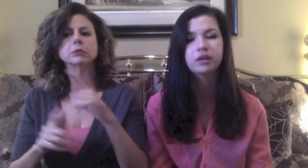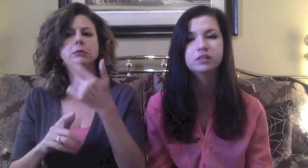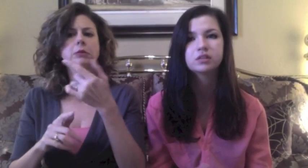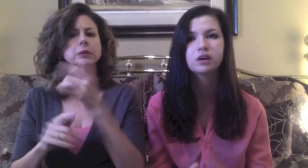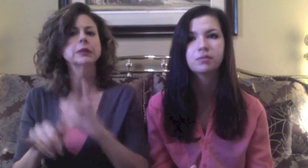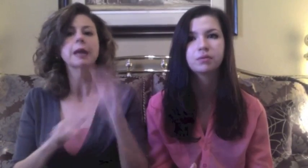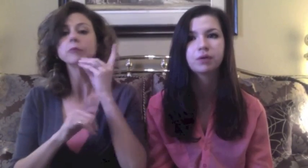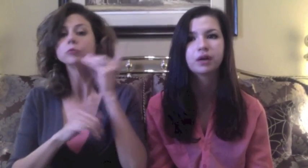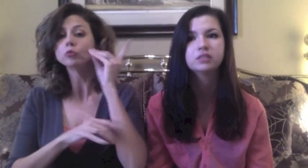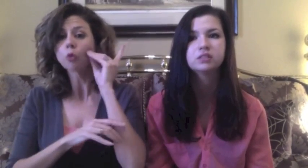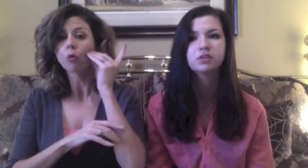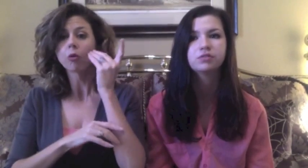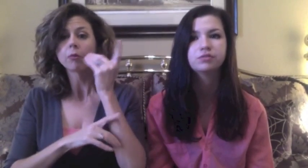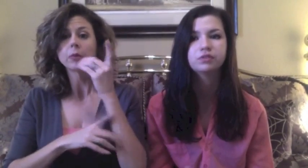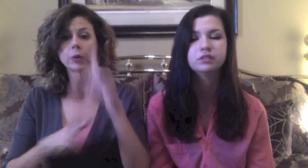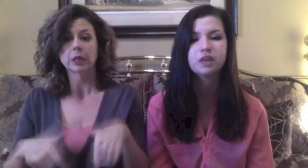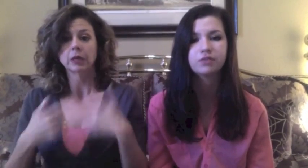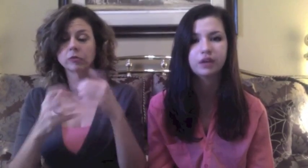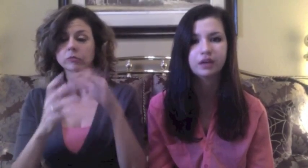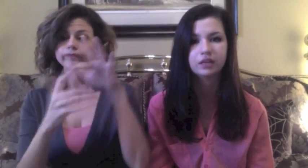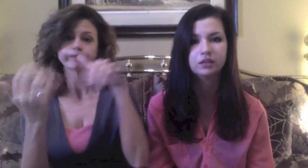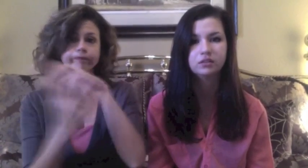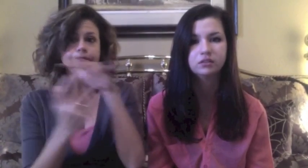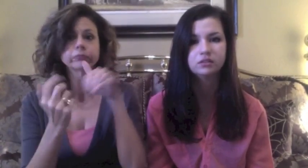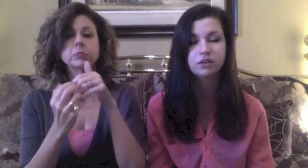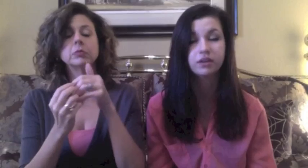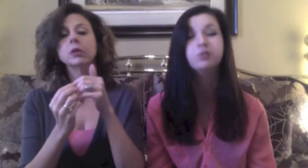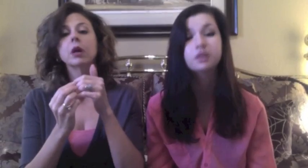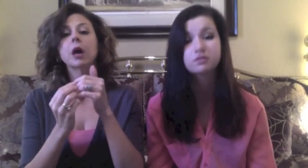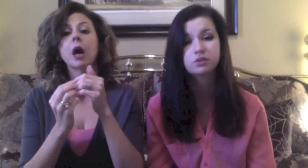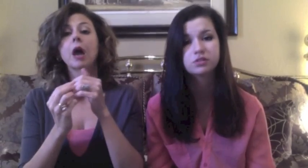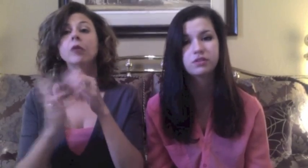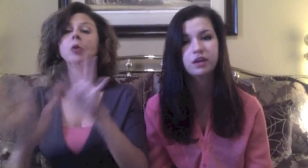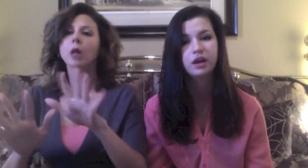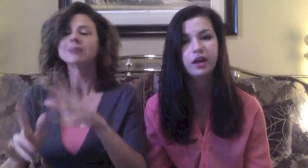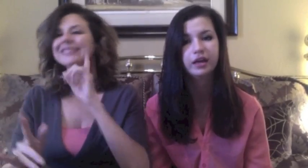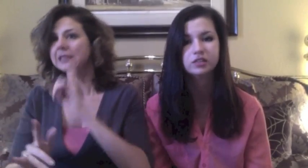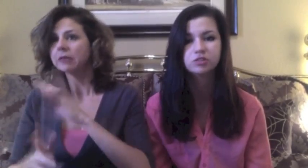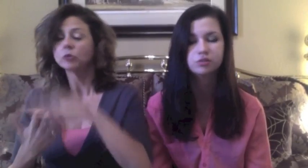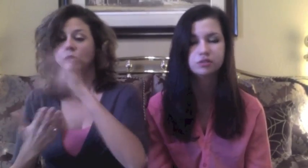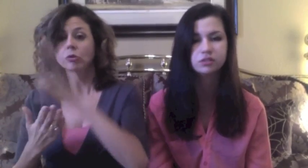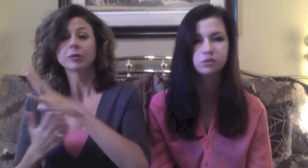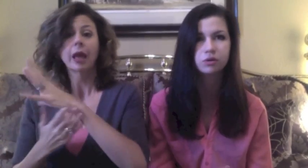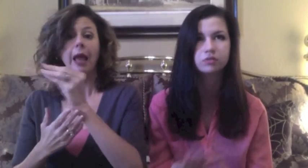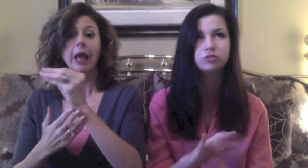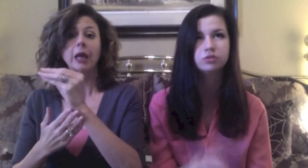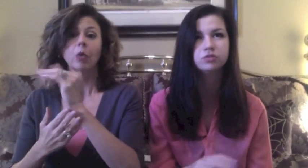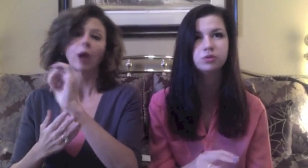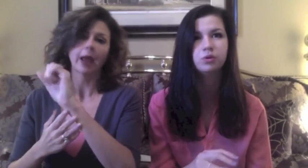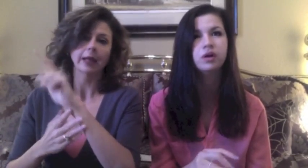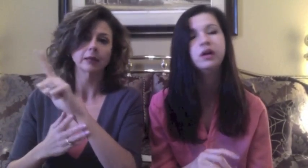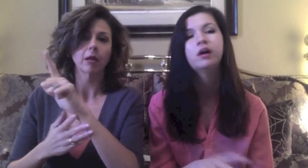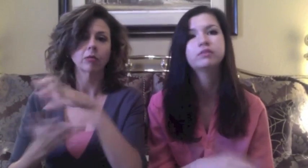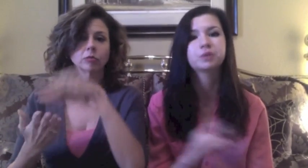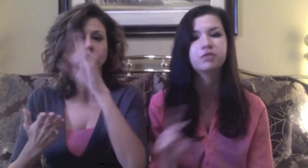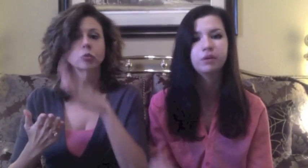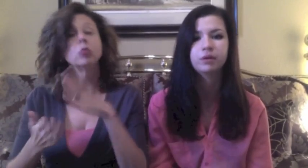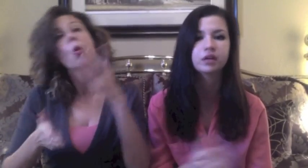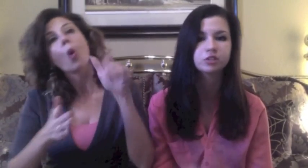in the same dorm, and it's comprised of deaf students, and then ASL students or students who have some